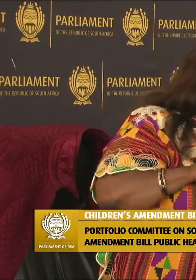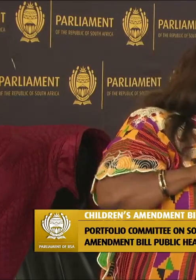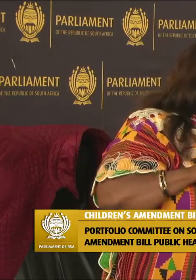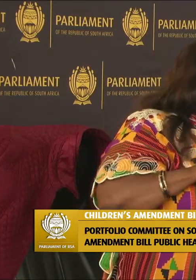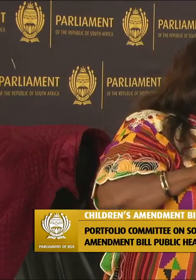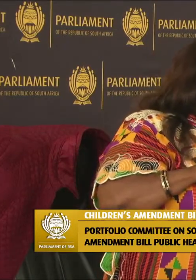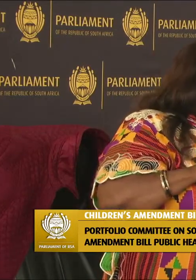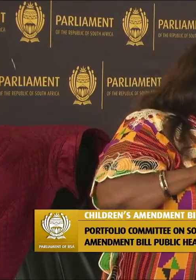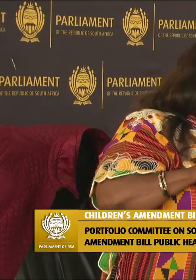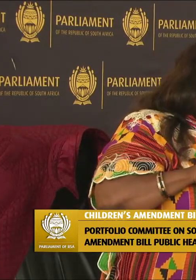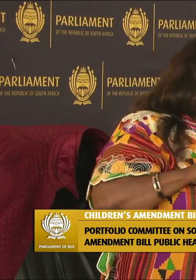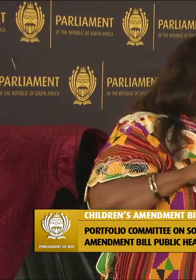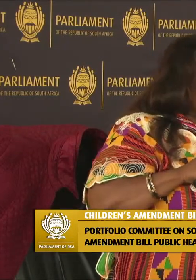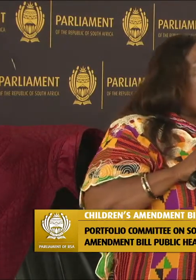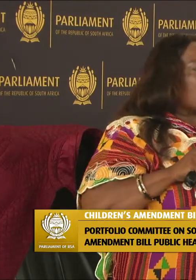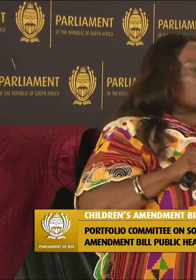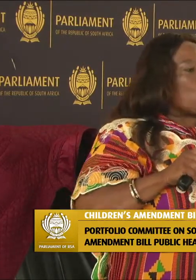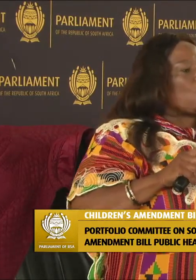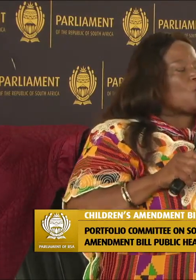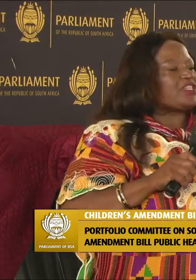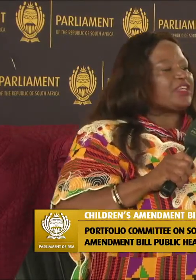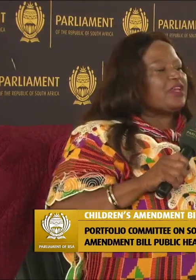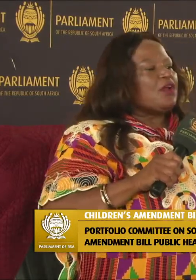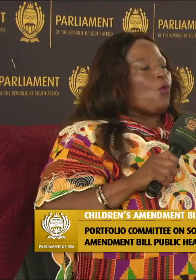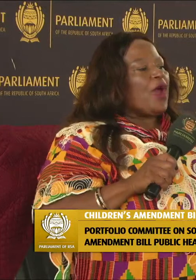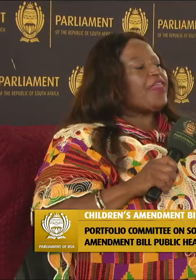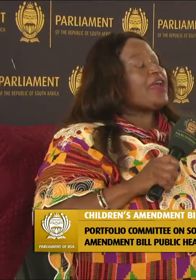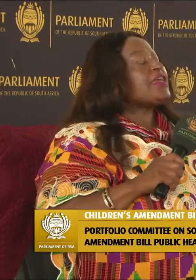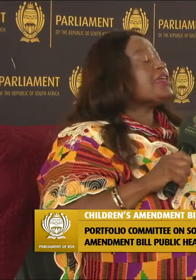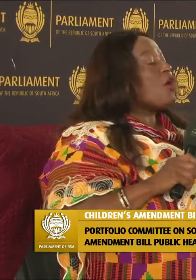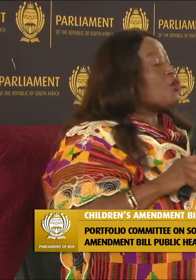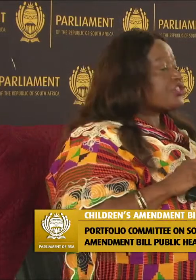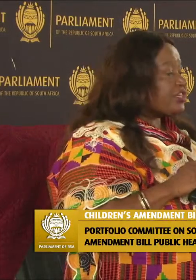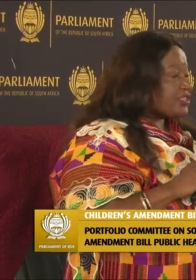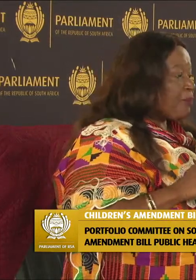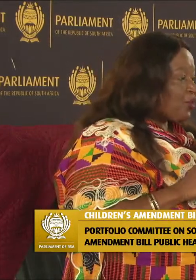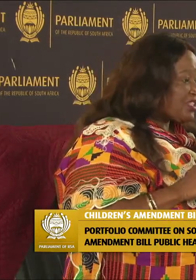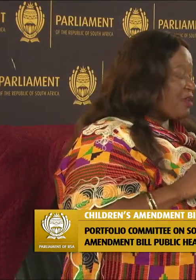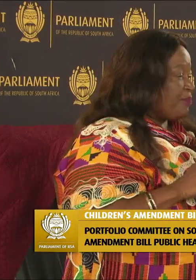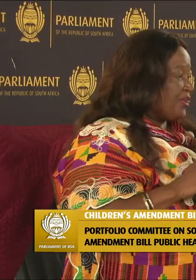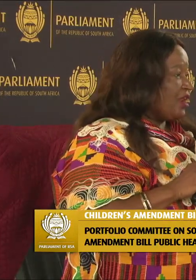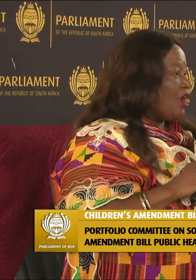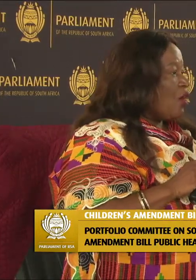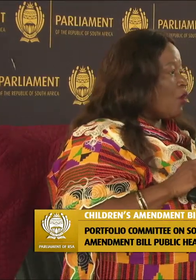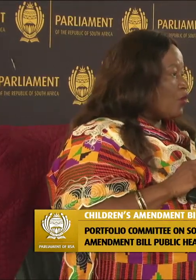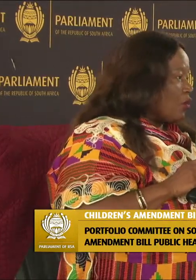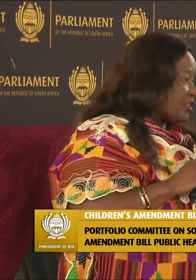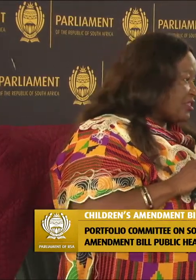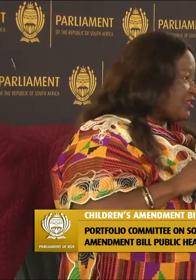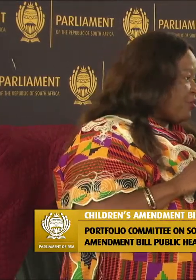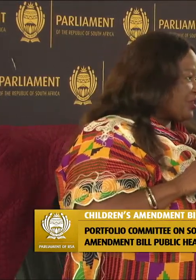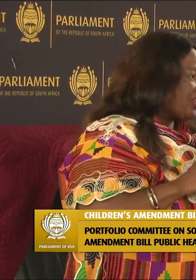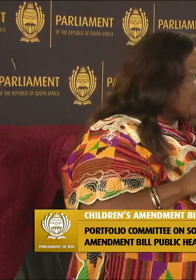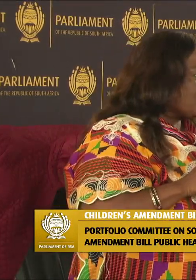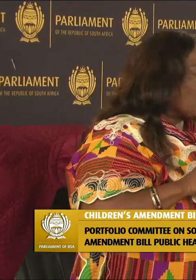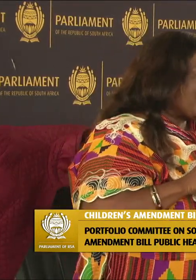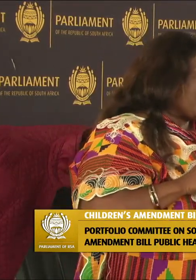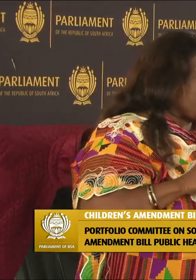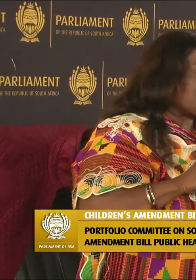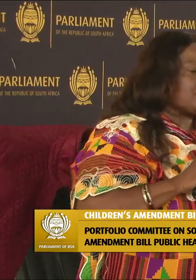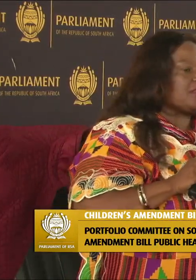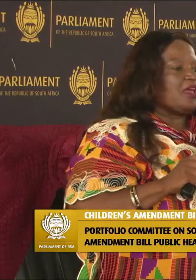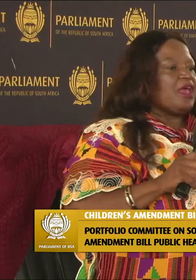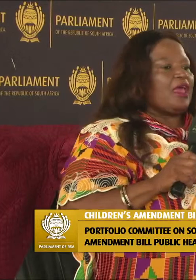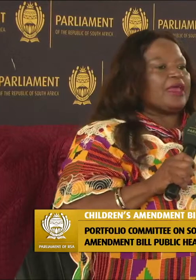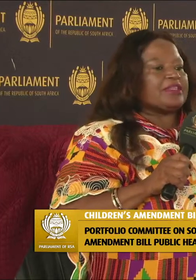introduce herself or himself, atsho ukuthi whether he or she supports the bill or not supporting it or